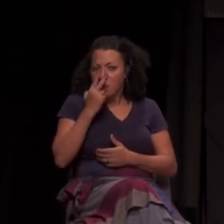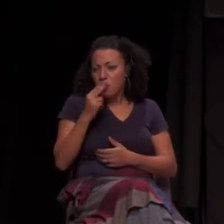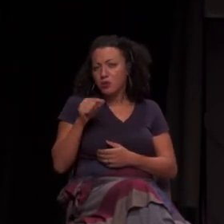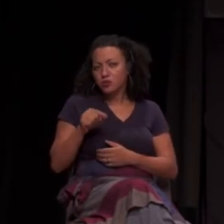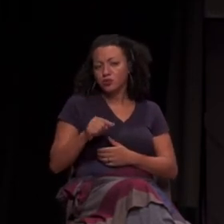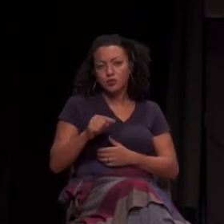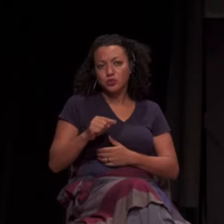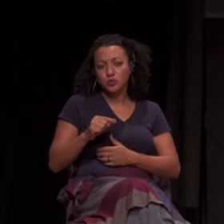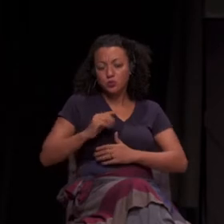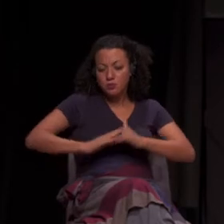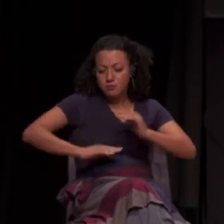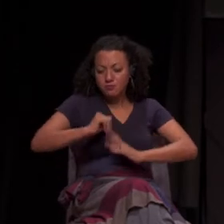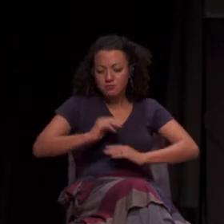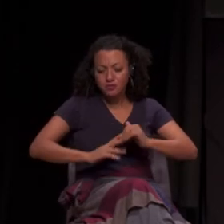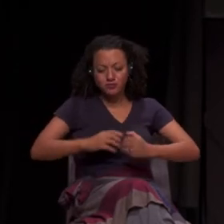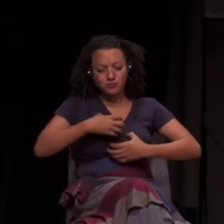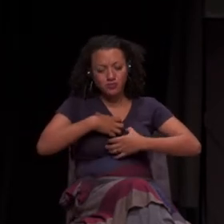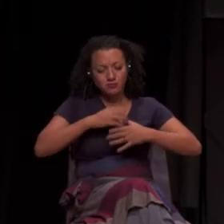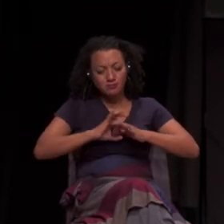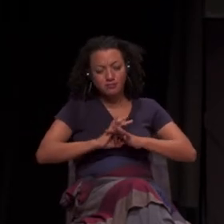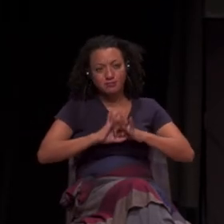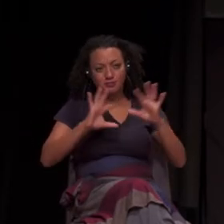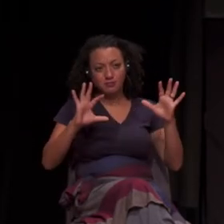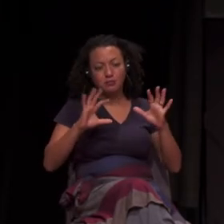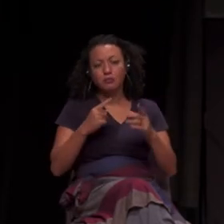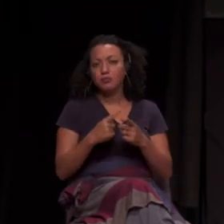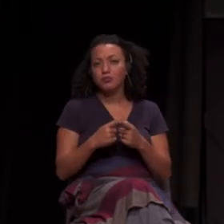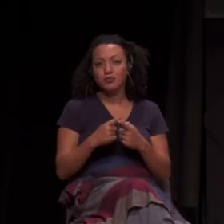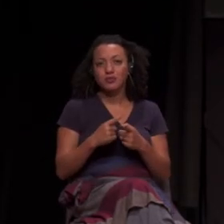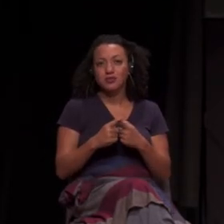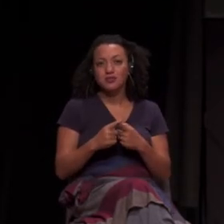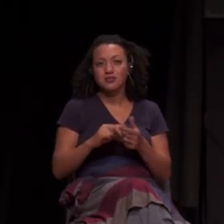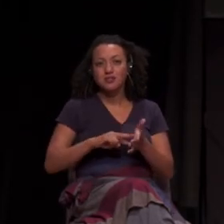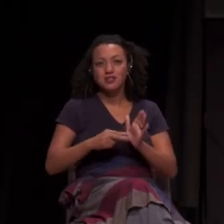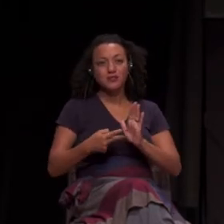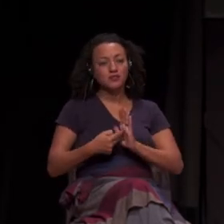him being emancipated from that kind of